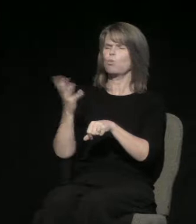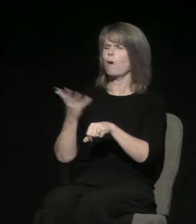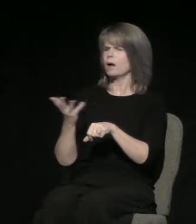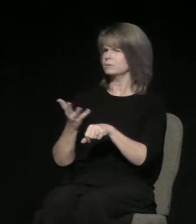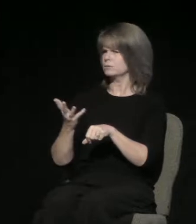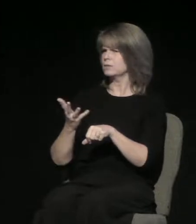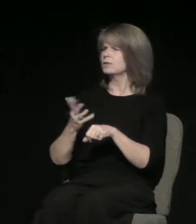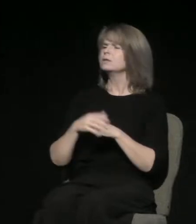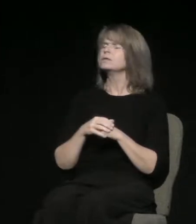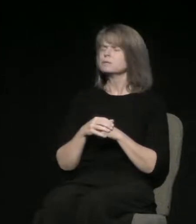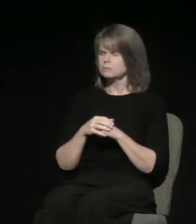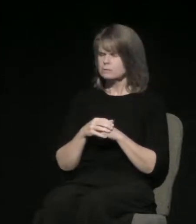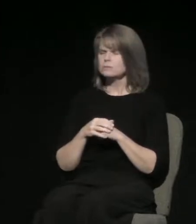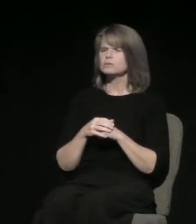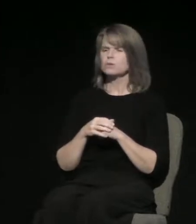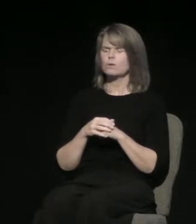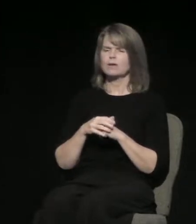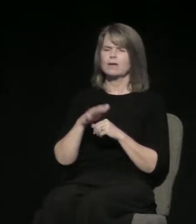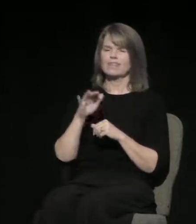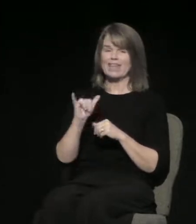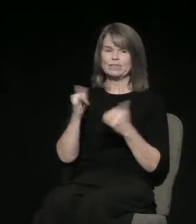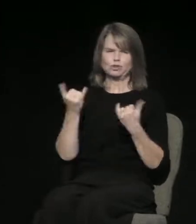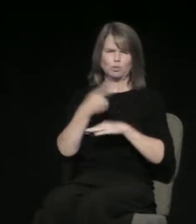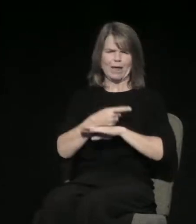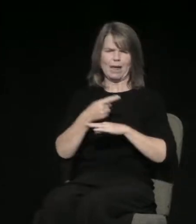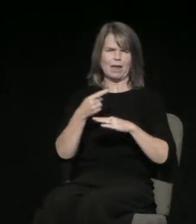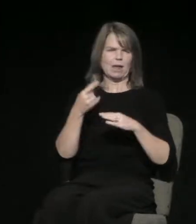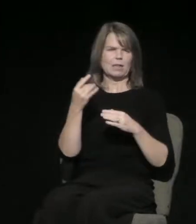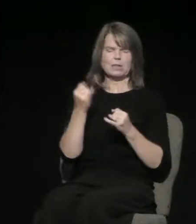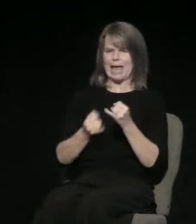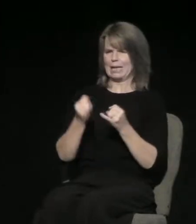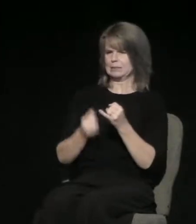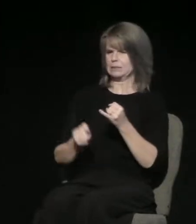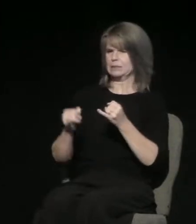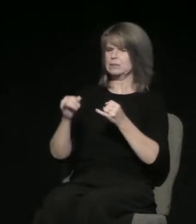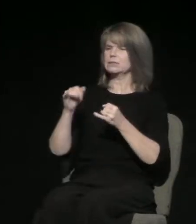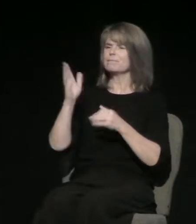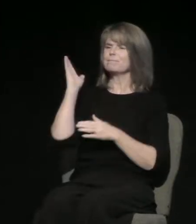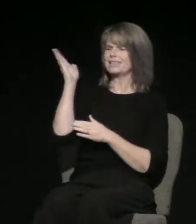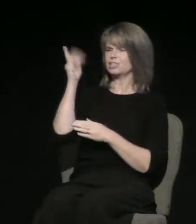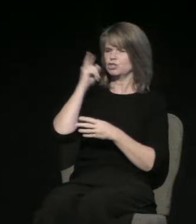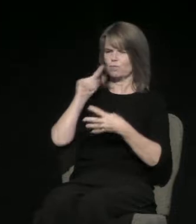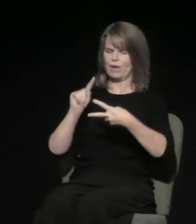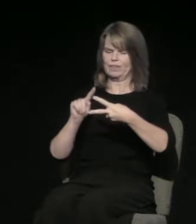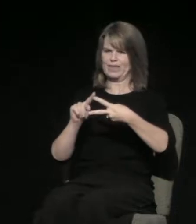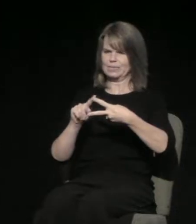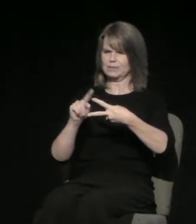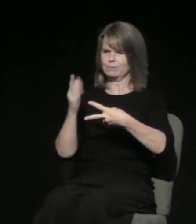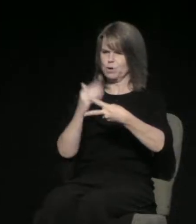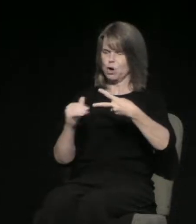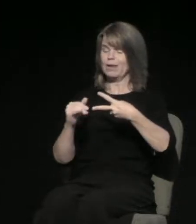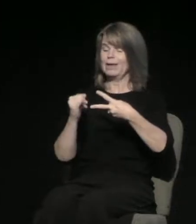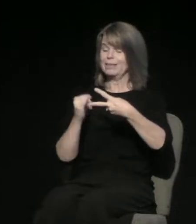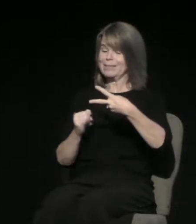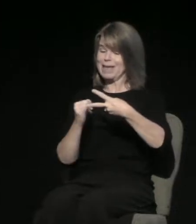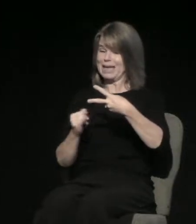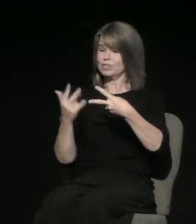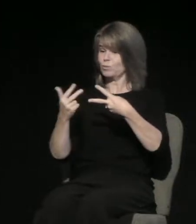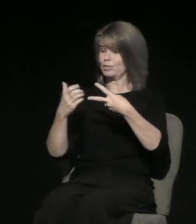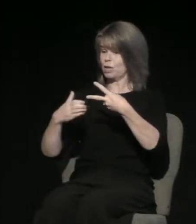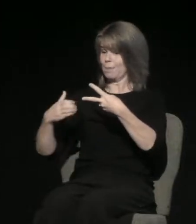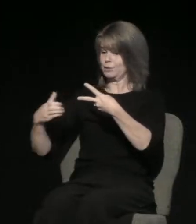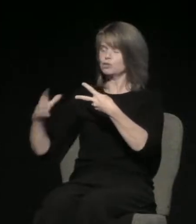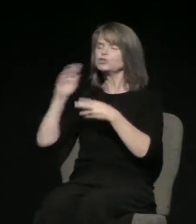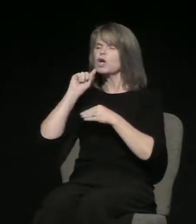Who we are Supposed to be And we'll wrap That up today Because it ends In chapter 3 And in the last Three chapters It